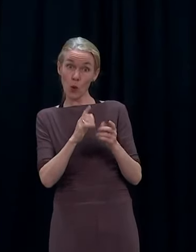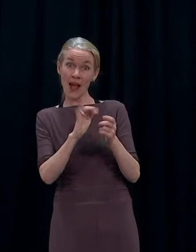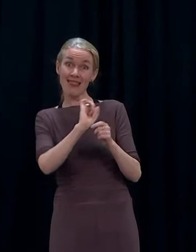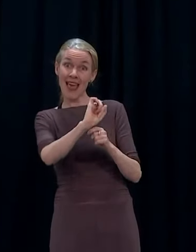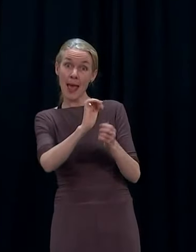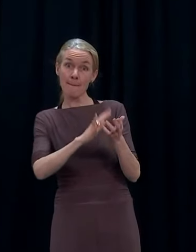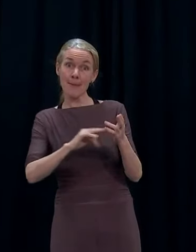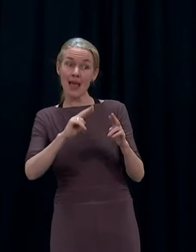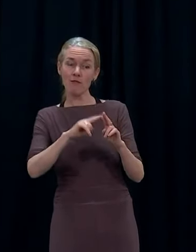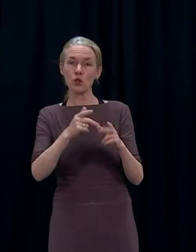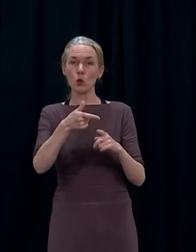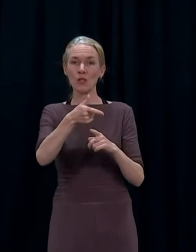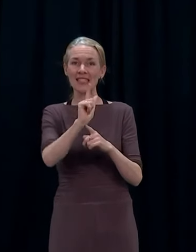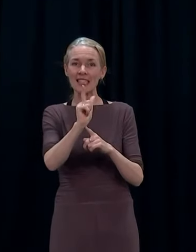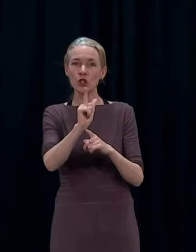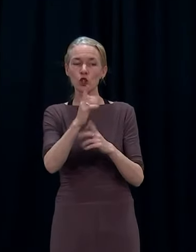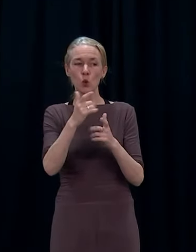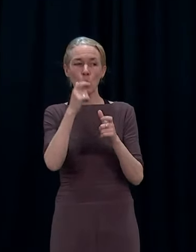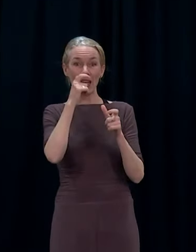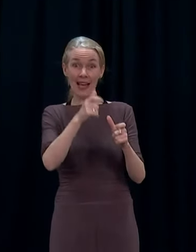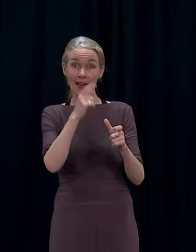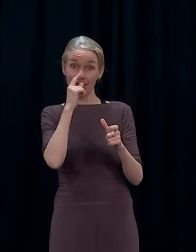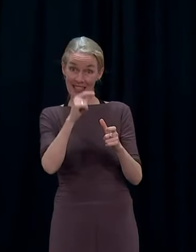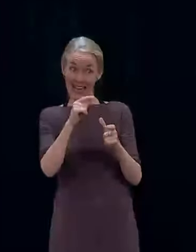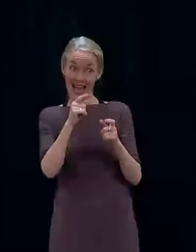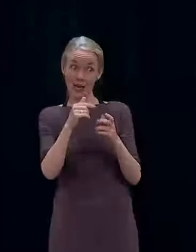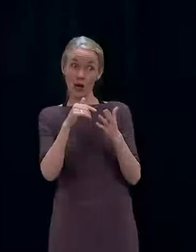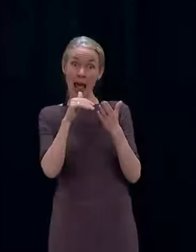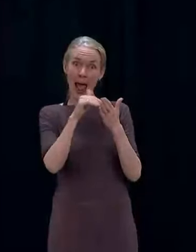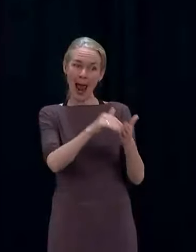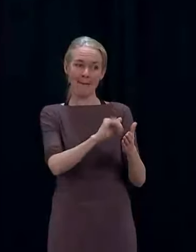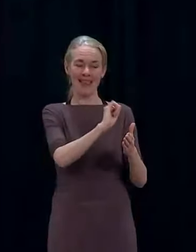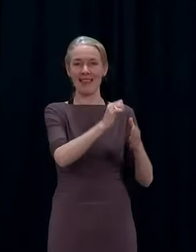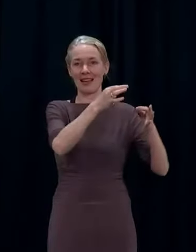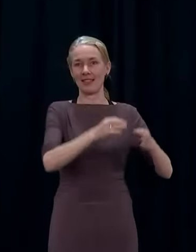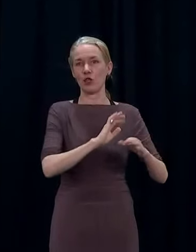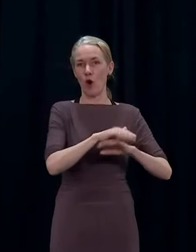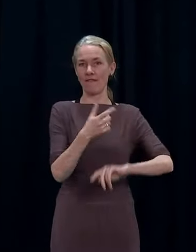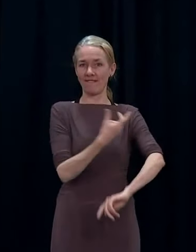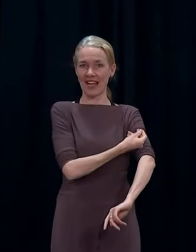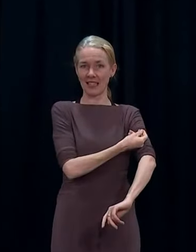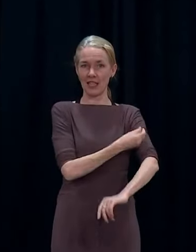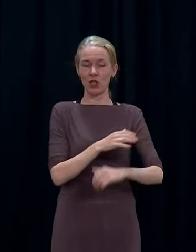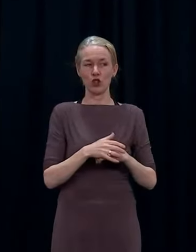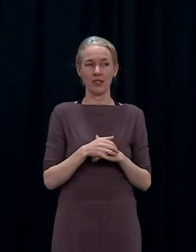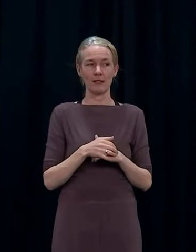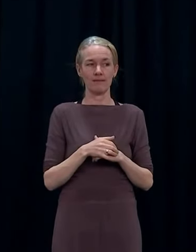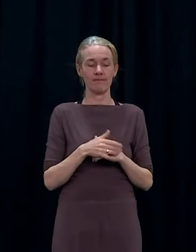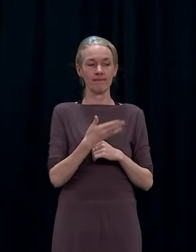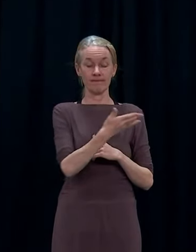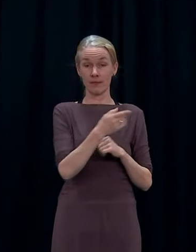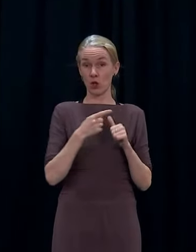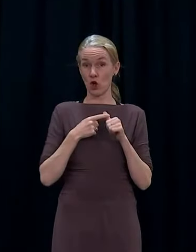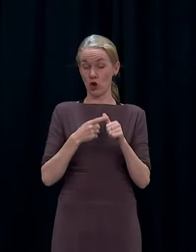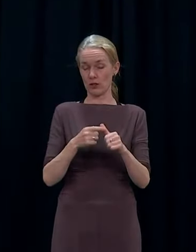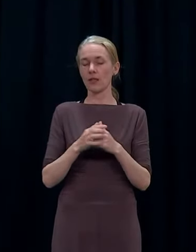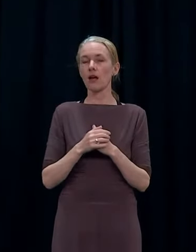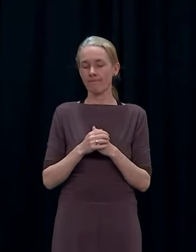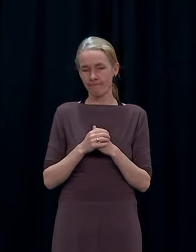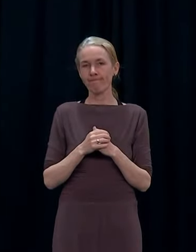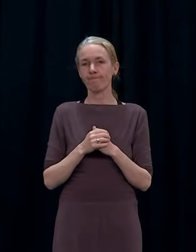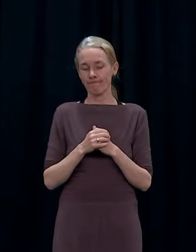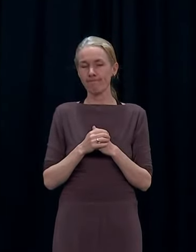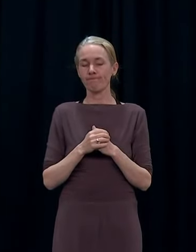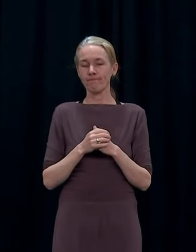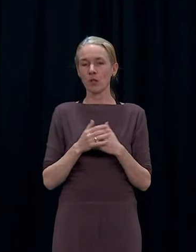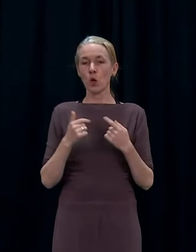helping the youth make the decision around the vaccine? Yes, so there's a very dedicated effort going on to make sure messages get out to